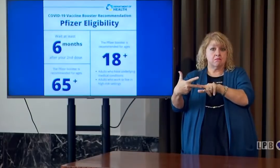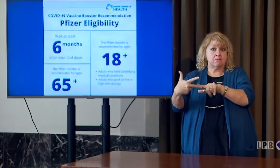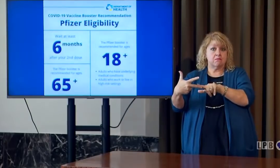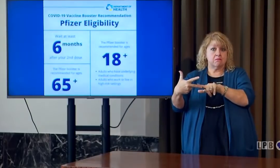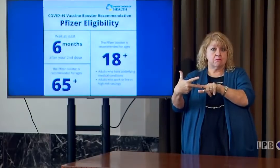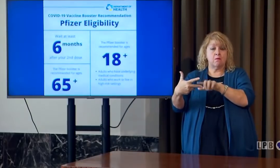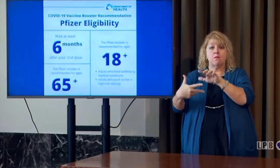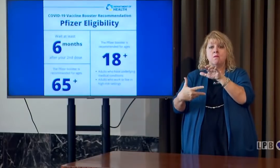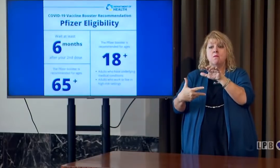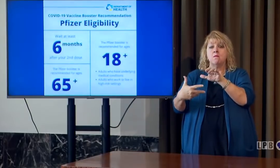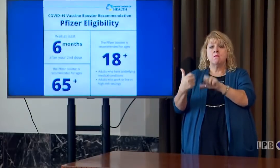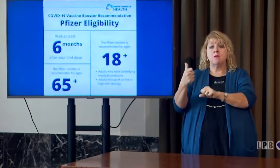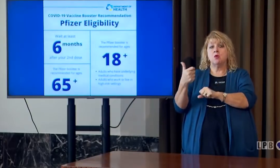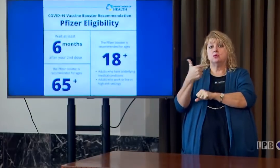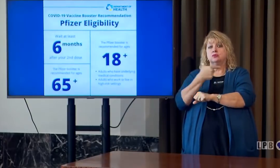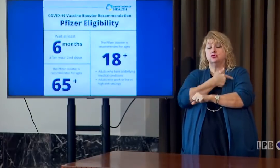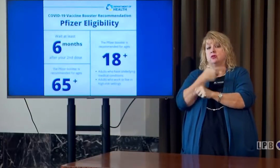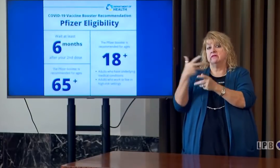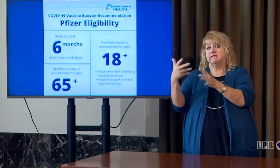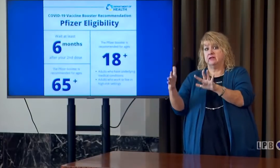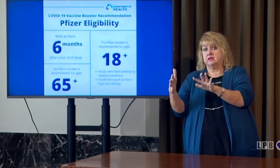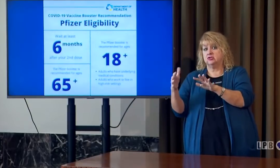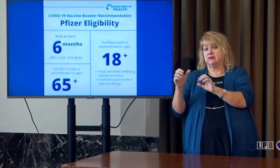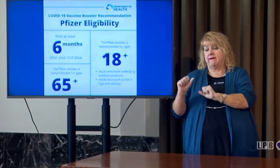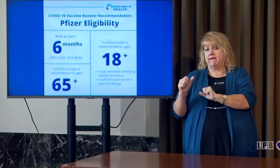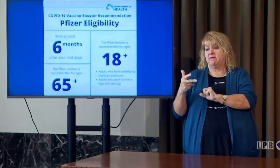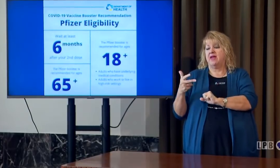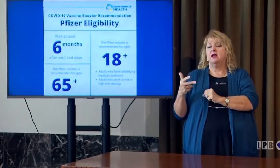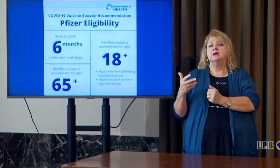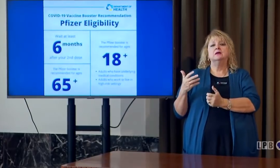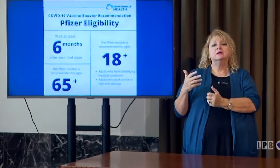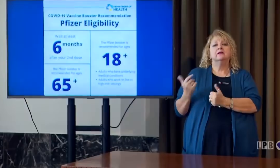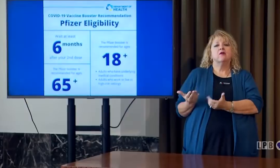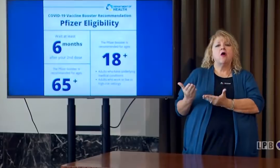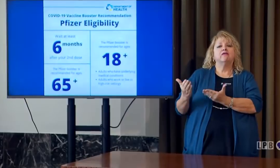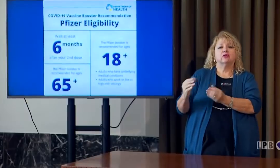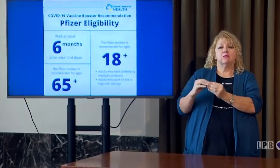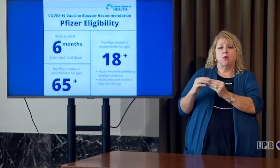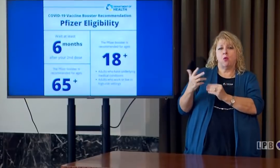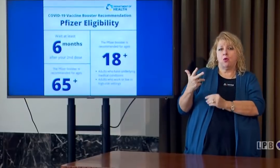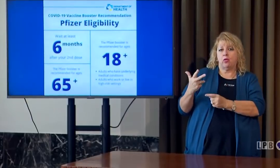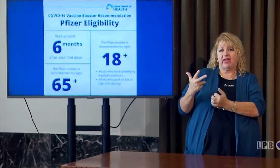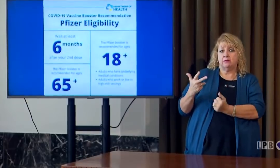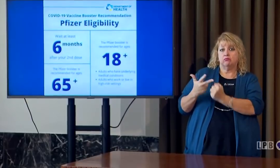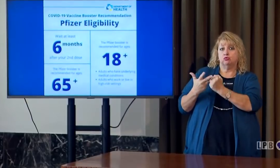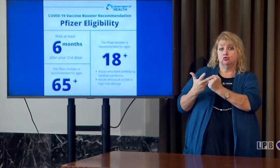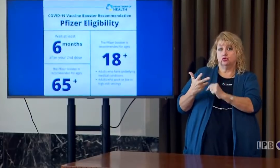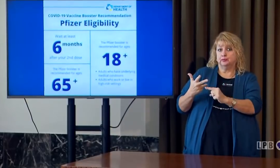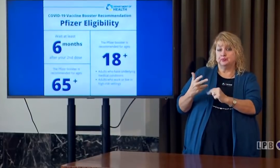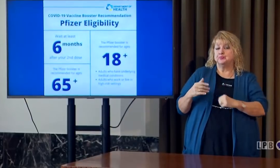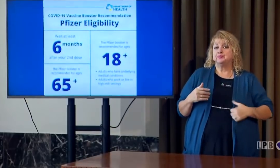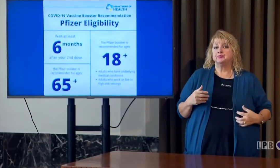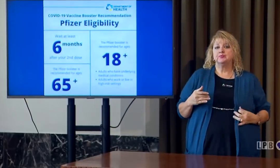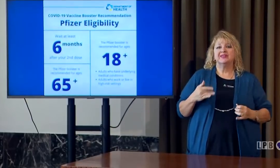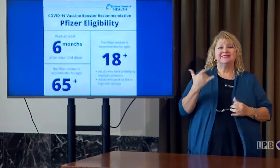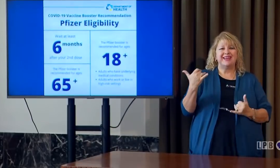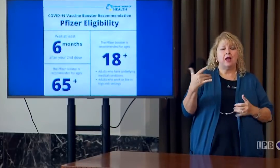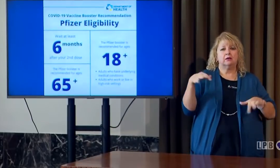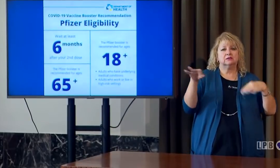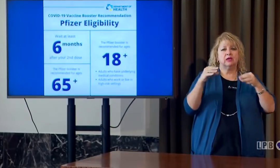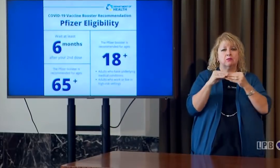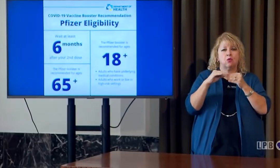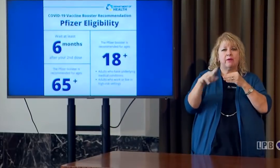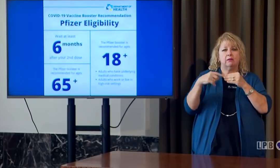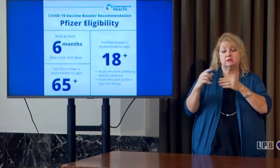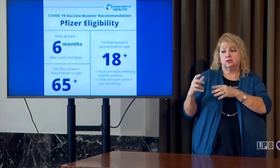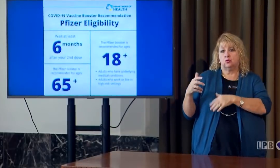their recipients. So I'll walk through what those criteria are for the 3 different vaccines. I'll tell you, to date, there's